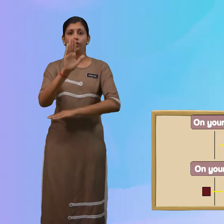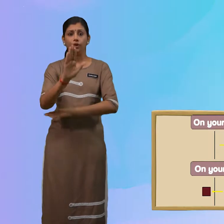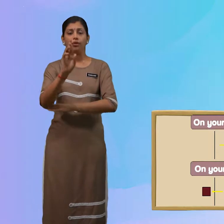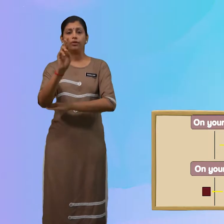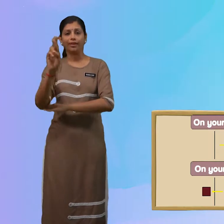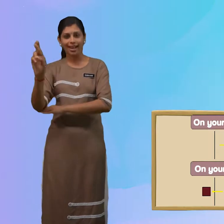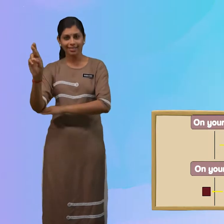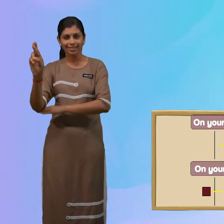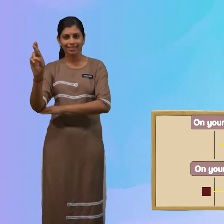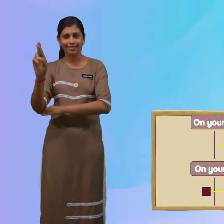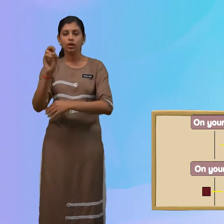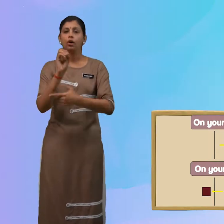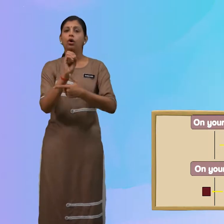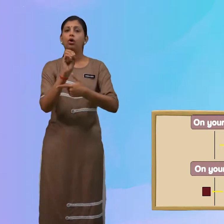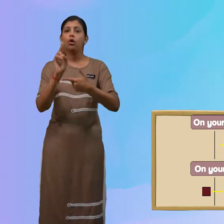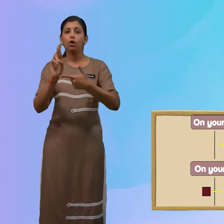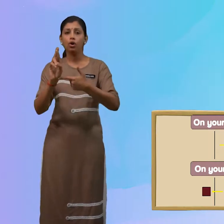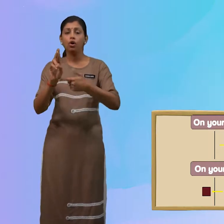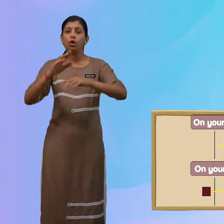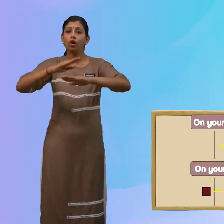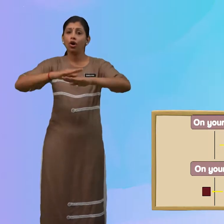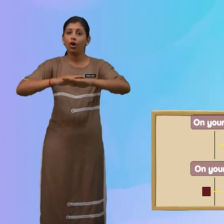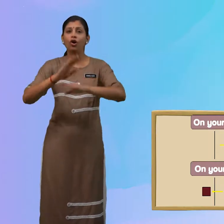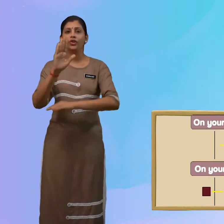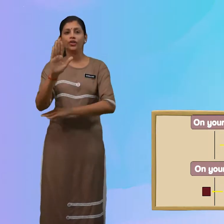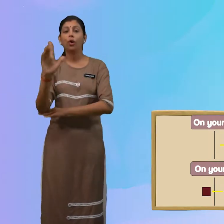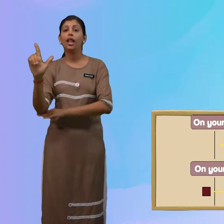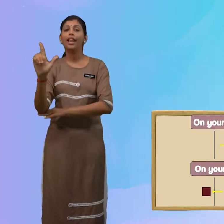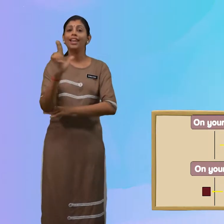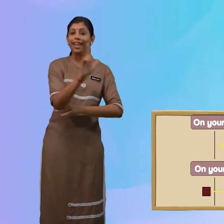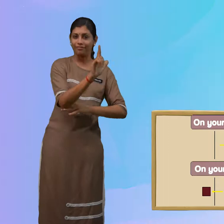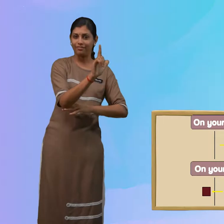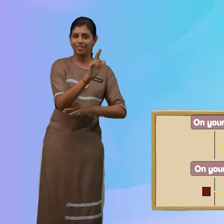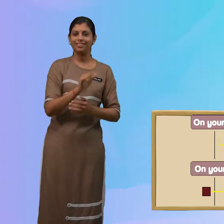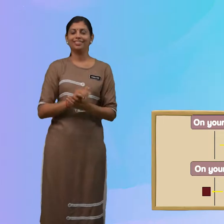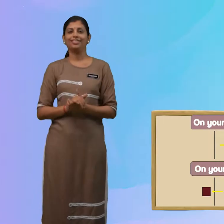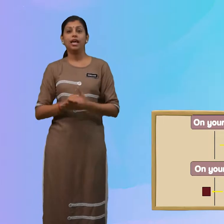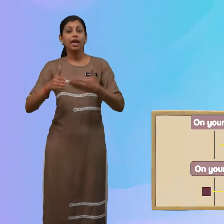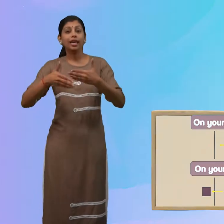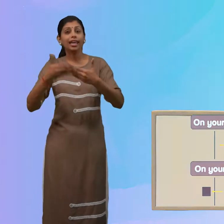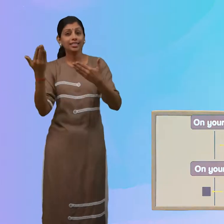your right or on your left. Easy.